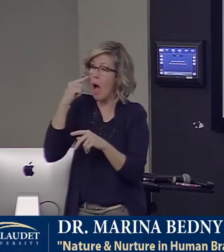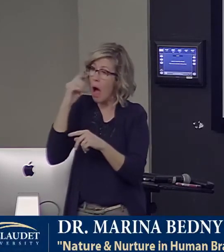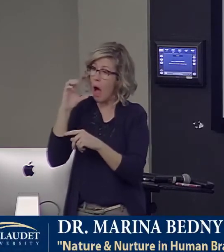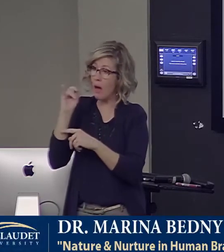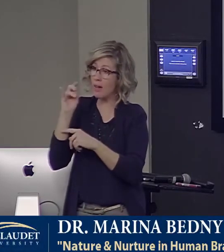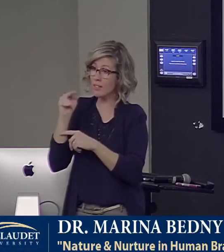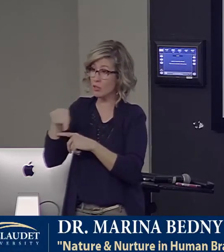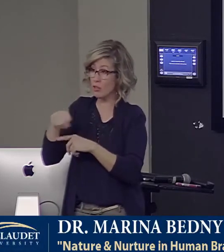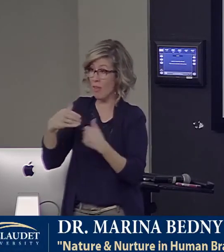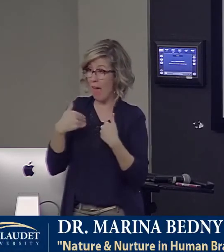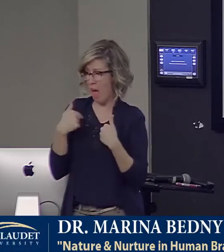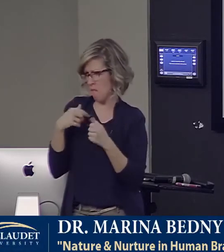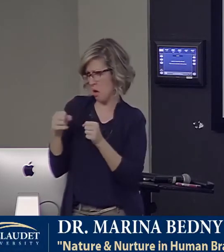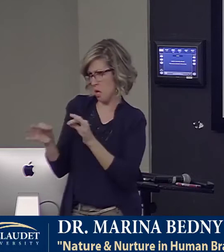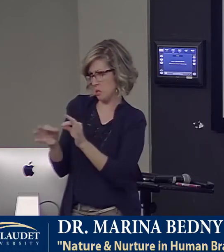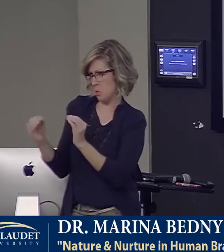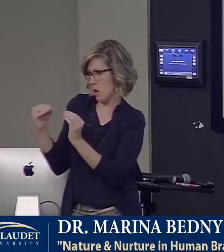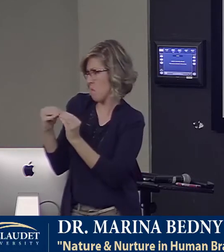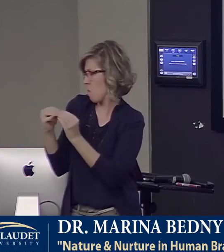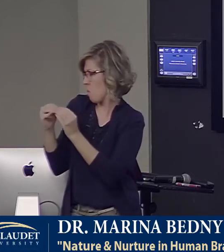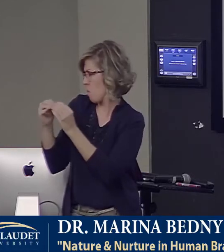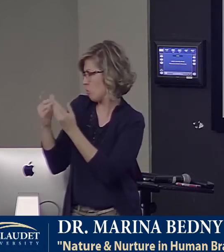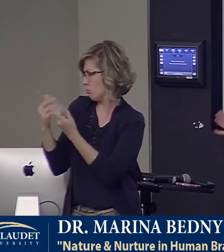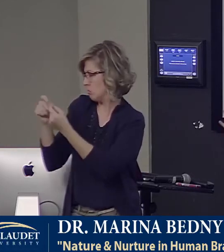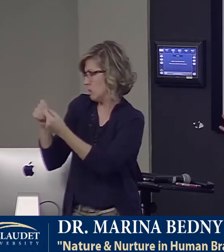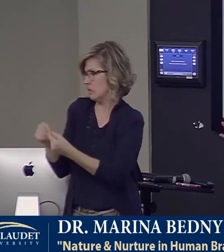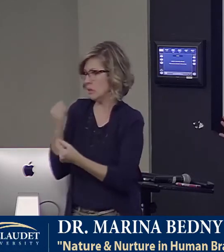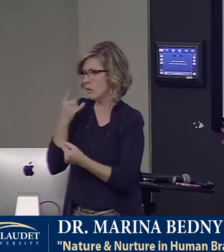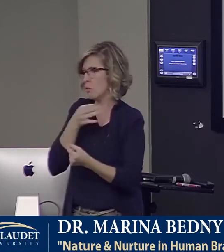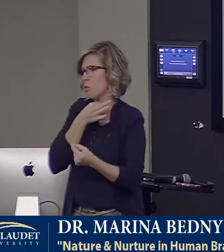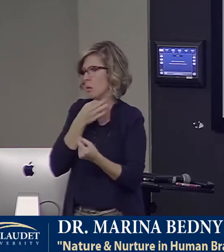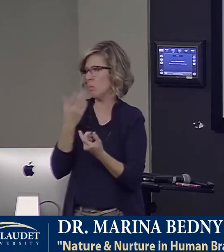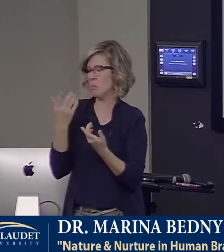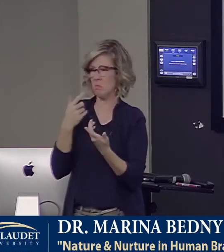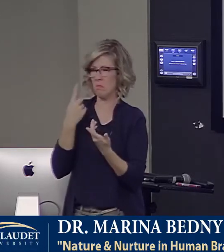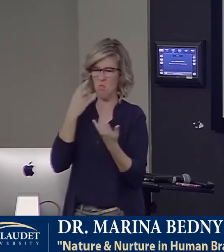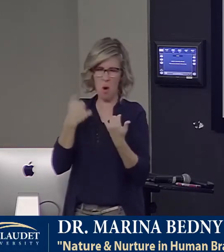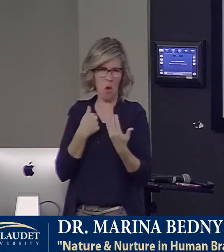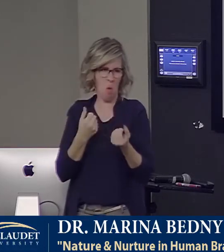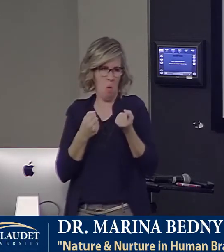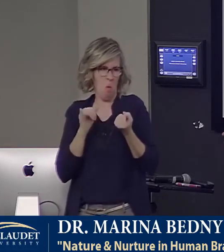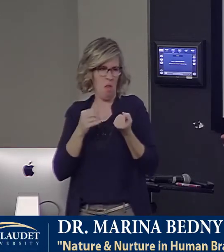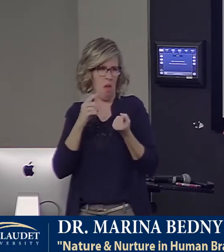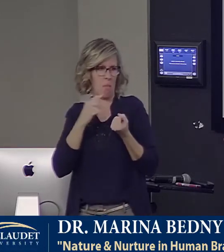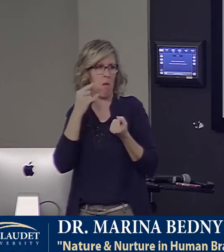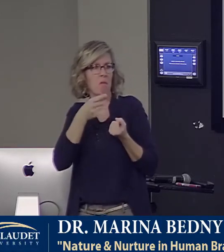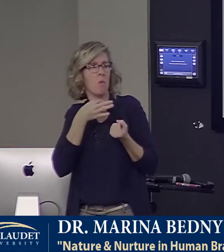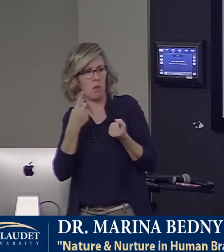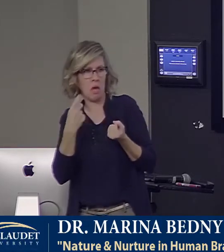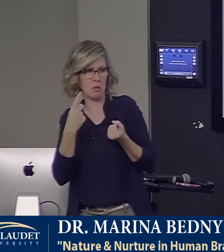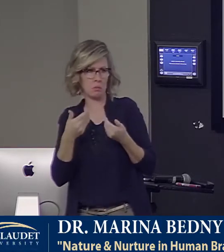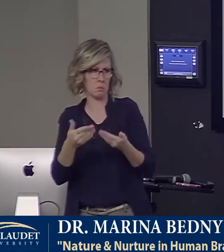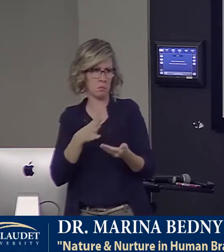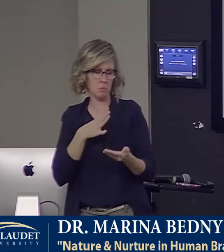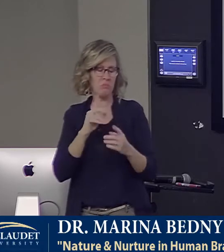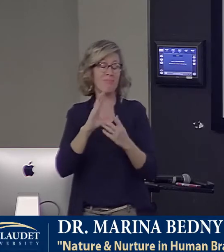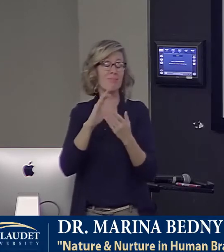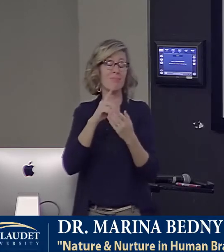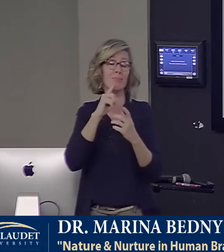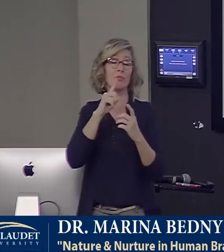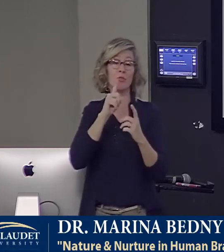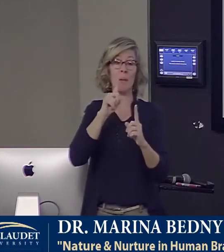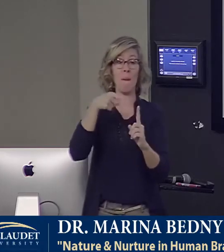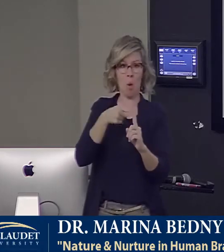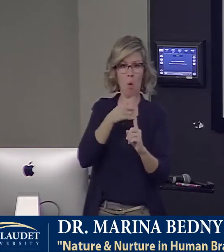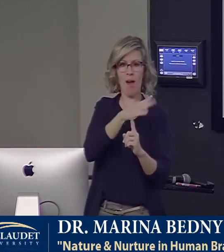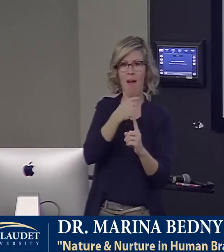these individuals have, I can tell you more about those details later on. But the general idea is that it's a problem